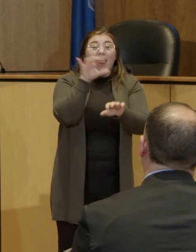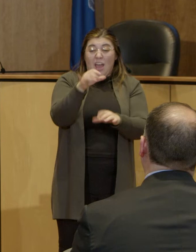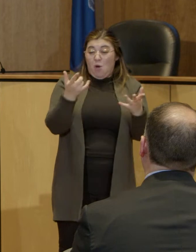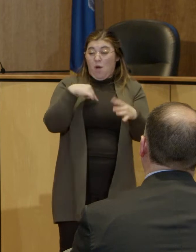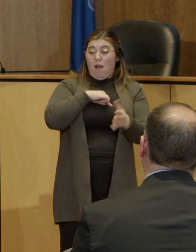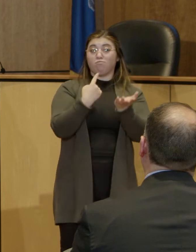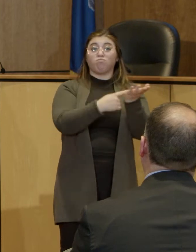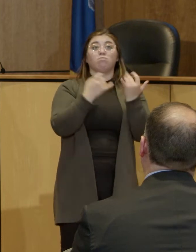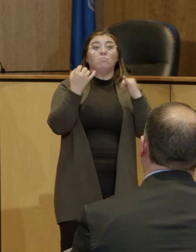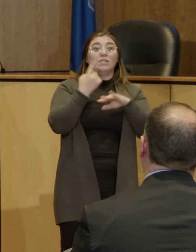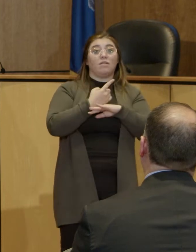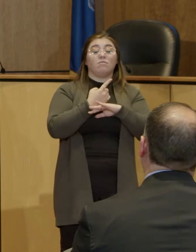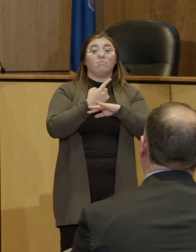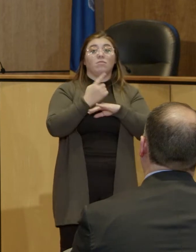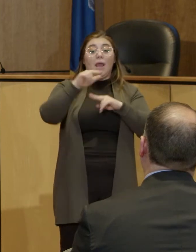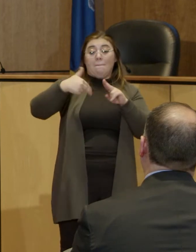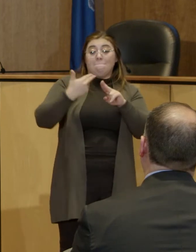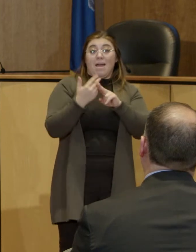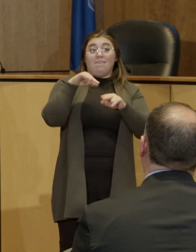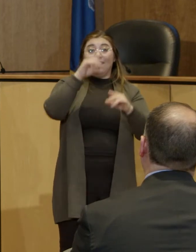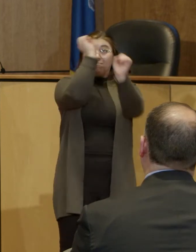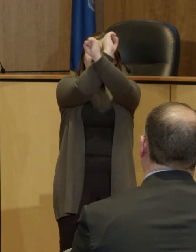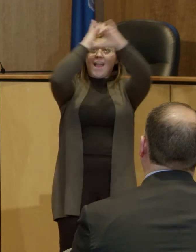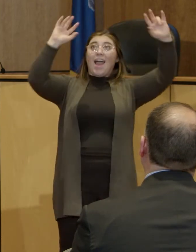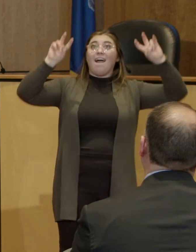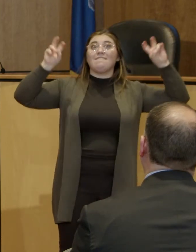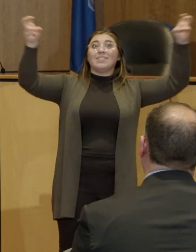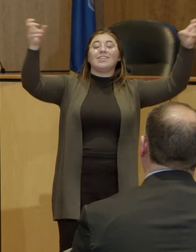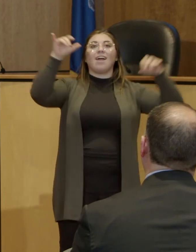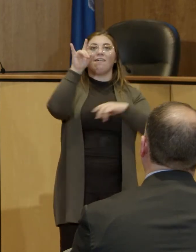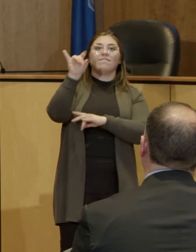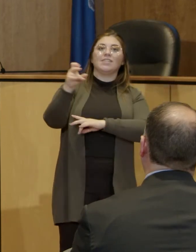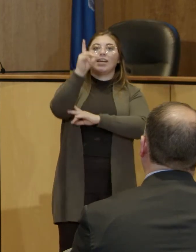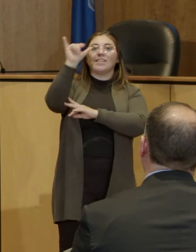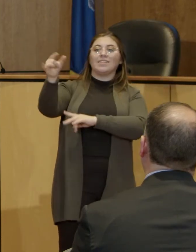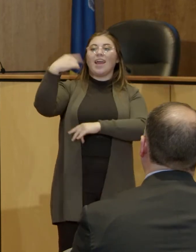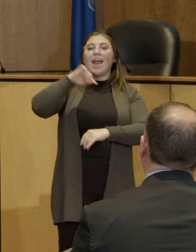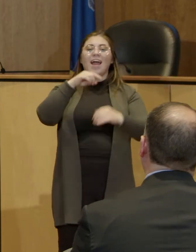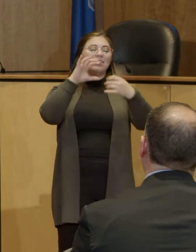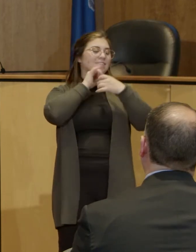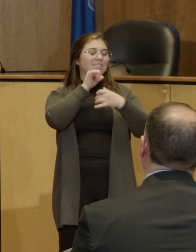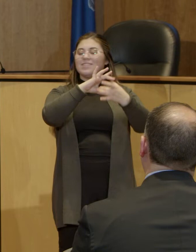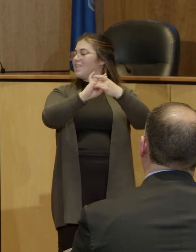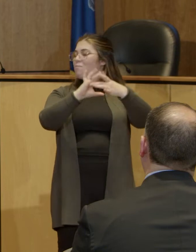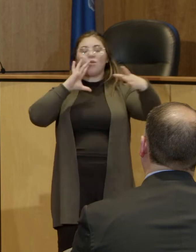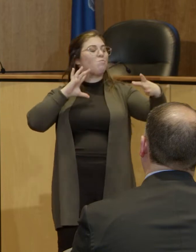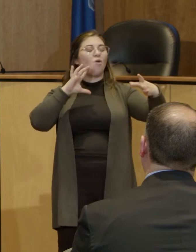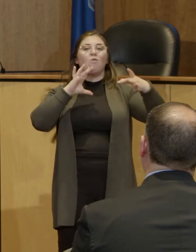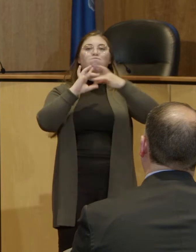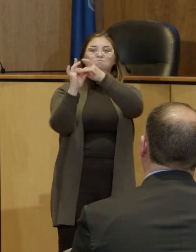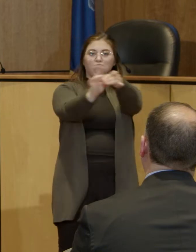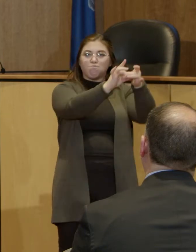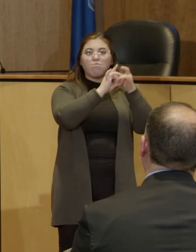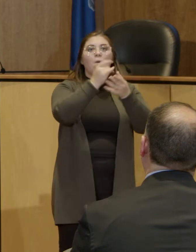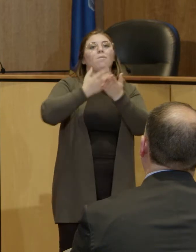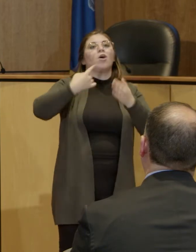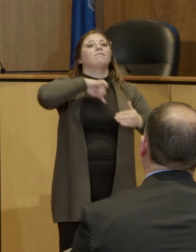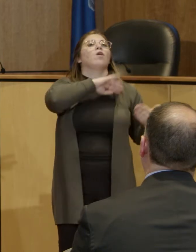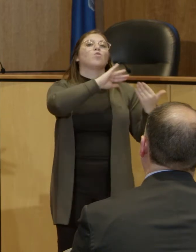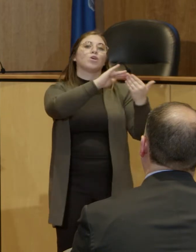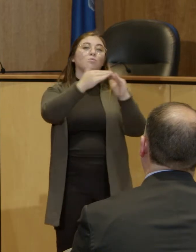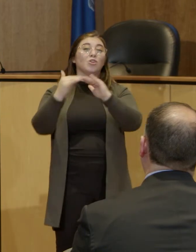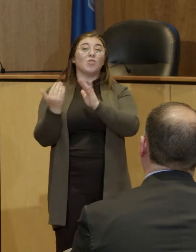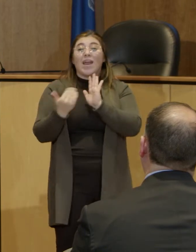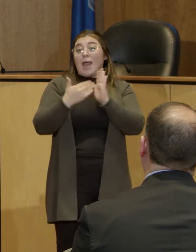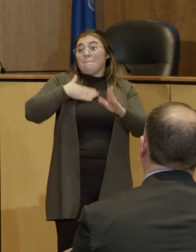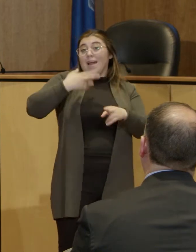going to talk about today, about the idea of dignity as an inseparable component of community. So